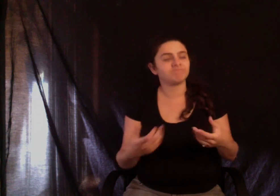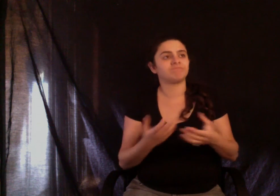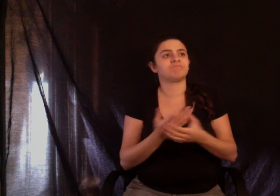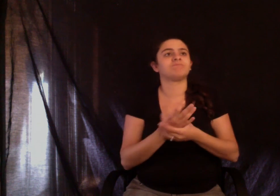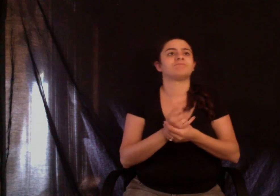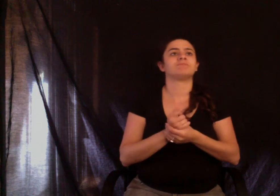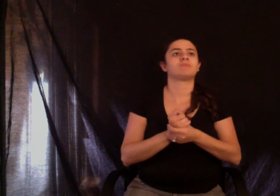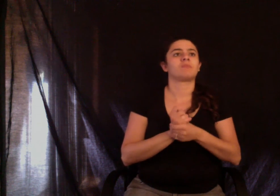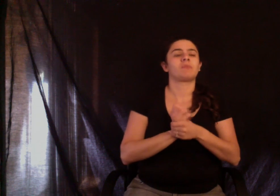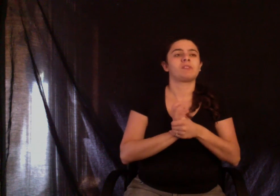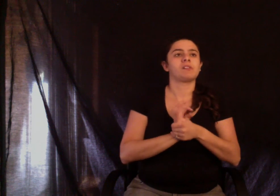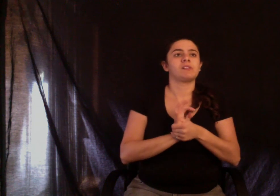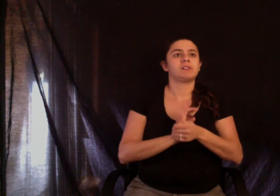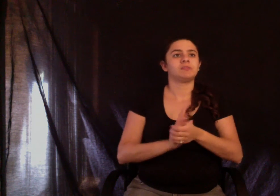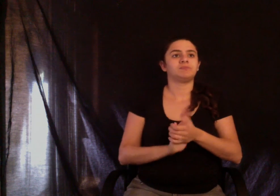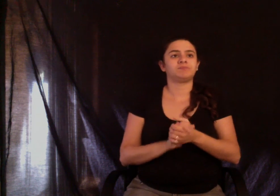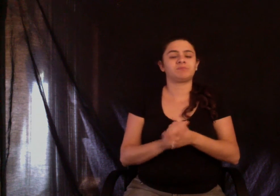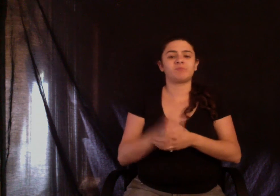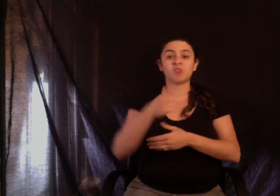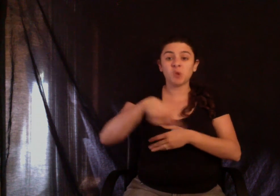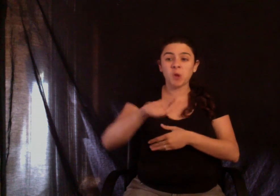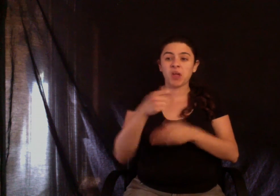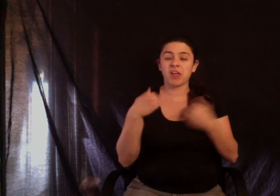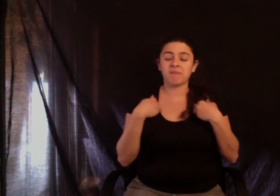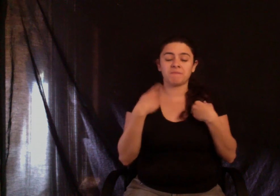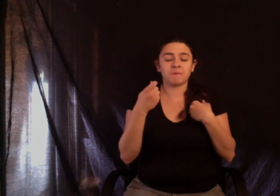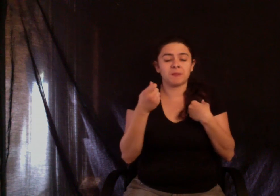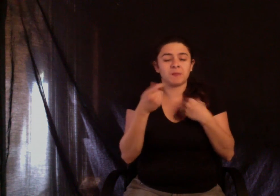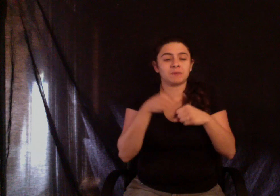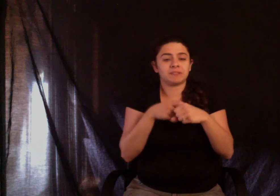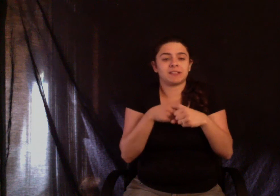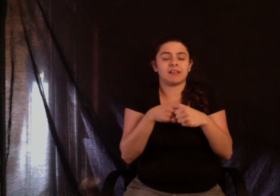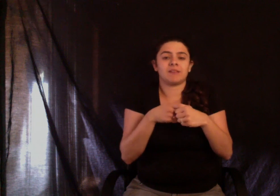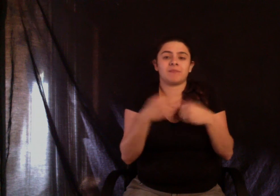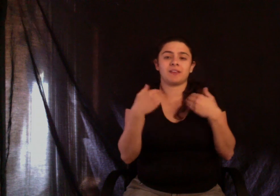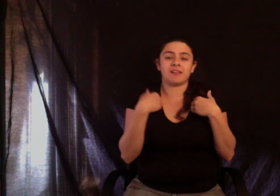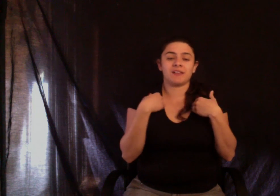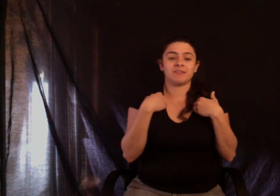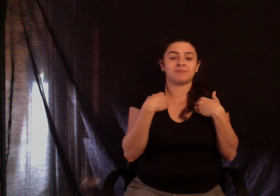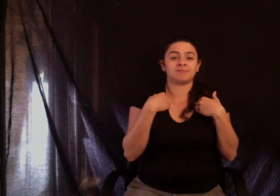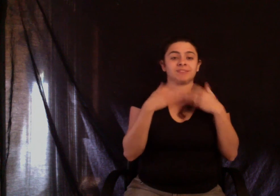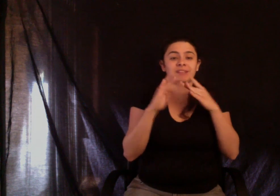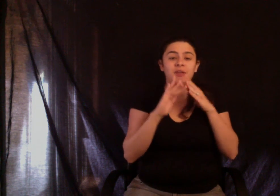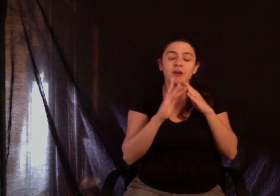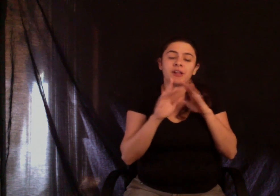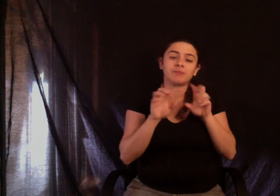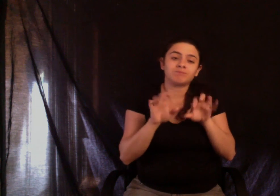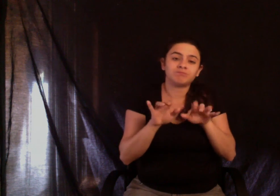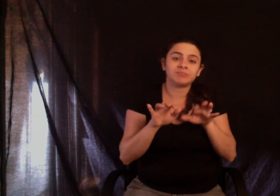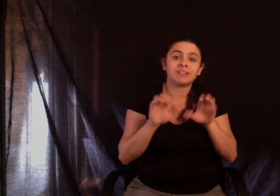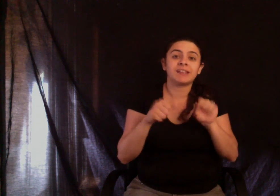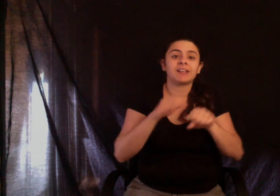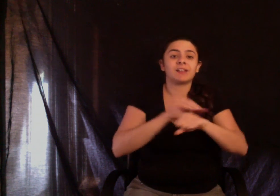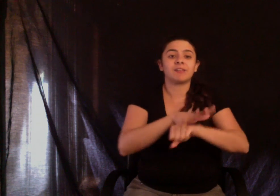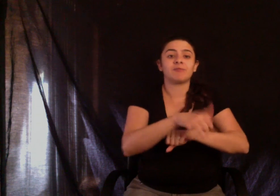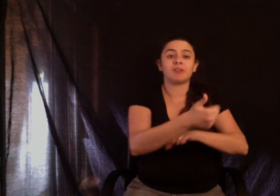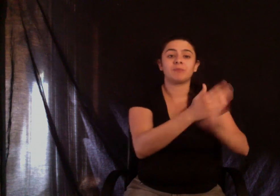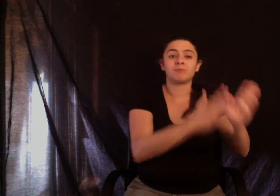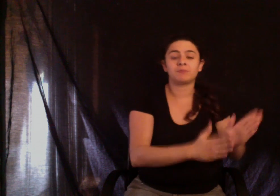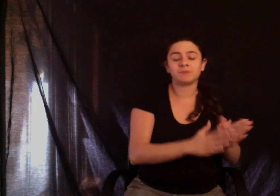over the internet, can make a huge impact in some other person. And I hope just me reading this inspires at